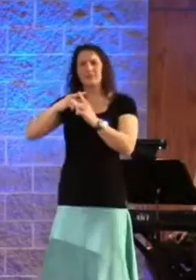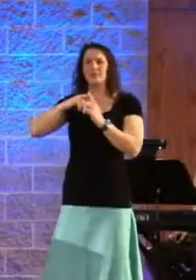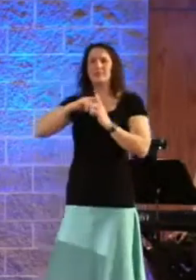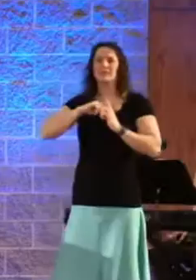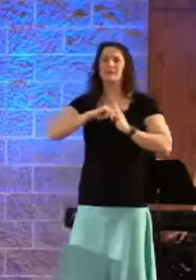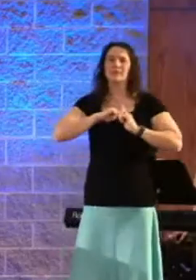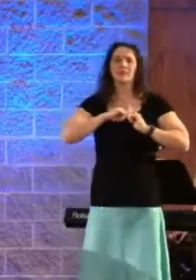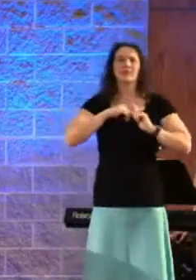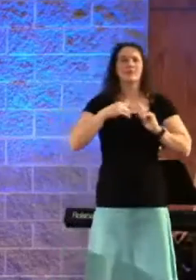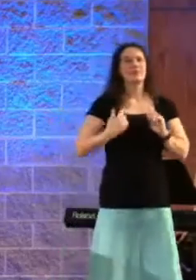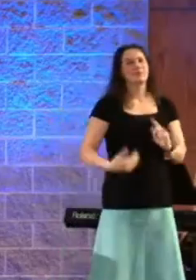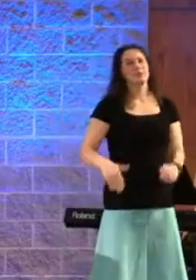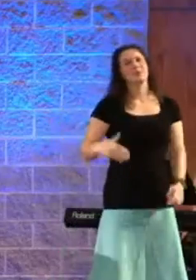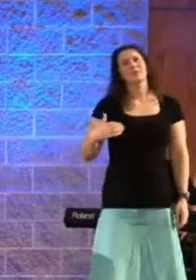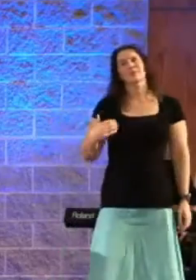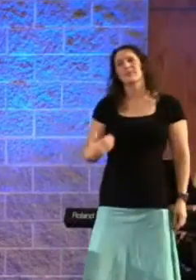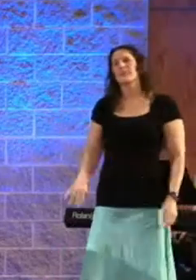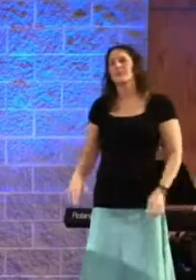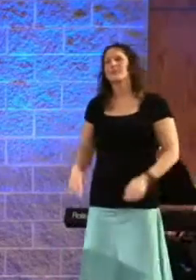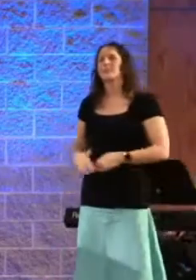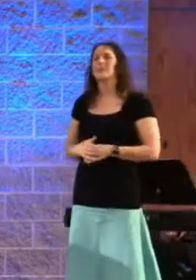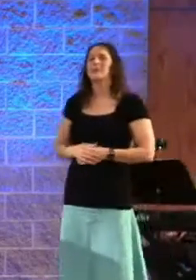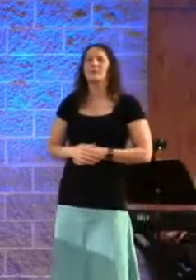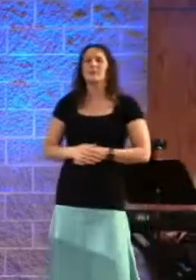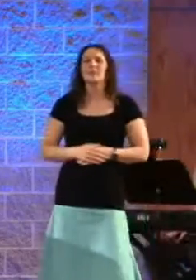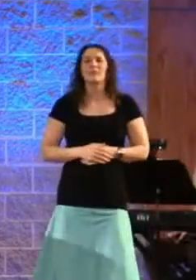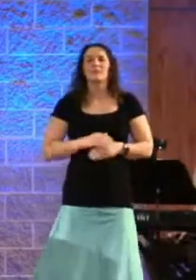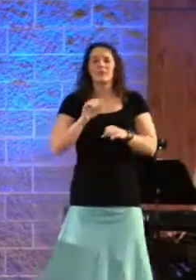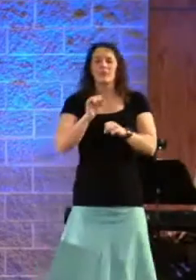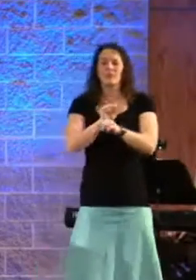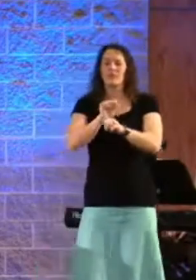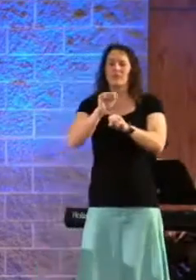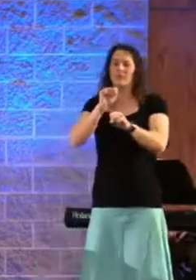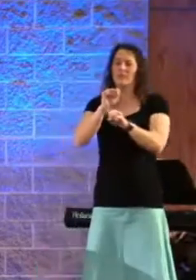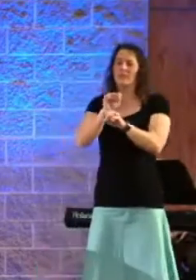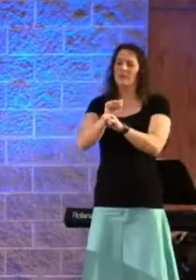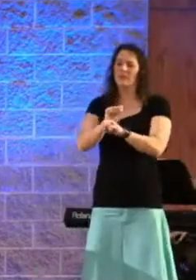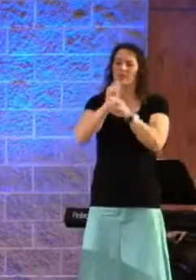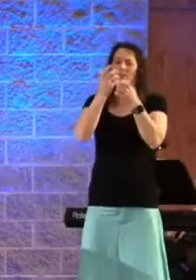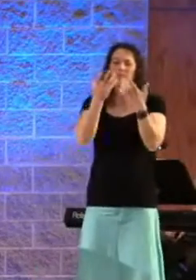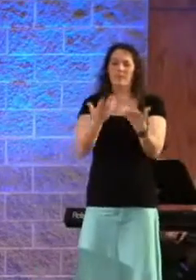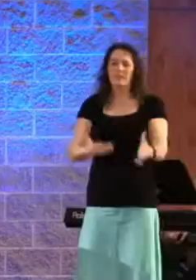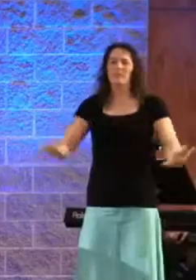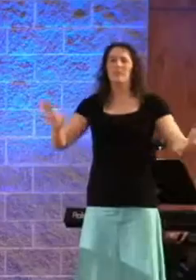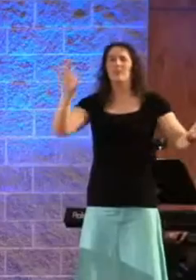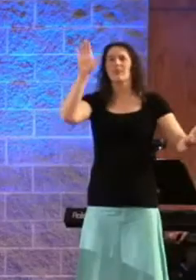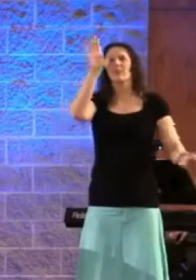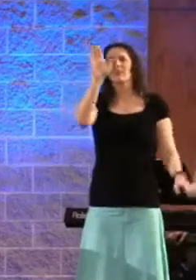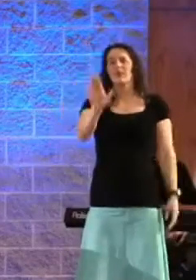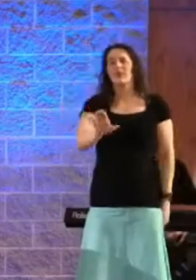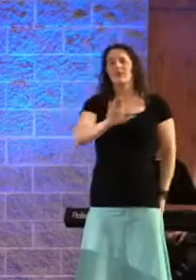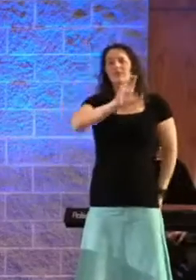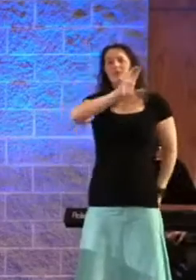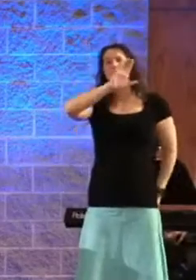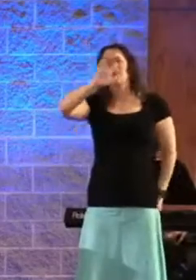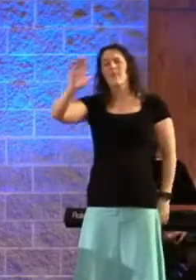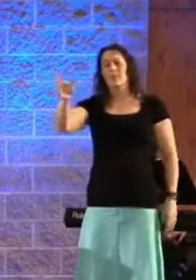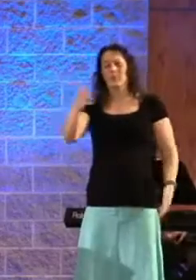my soul. The work is finished, the end